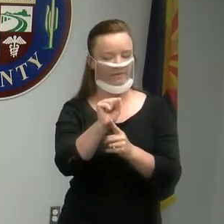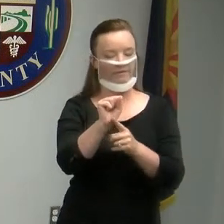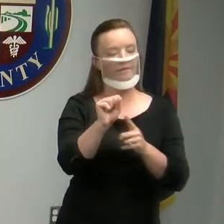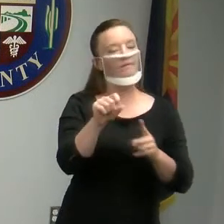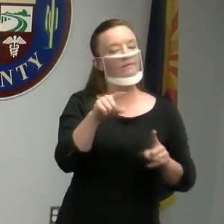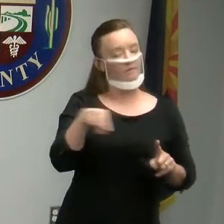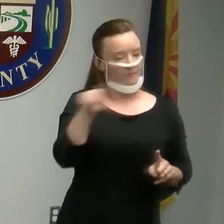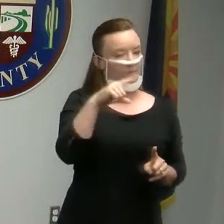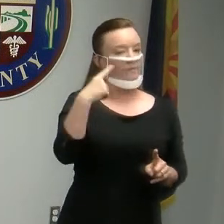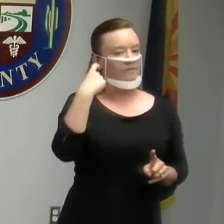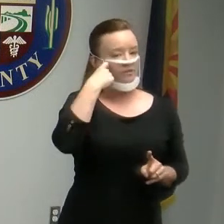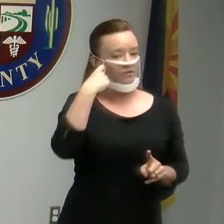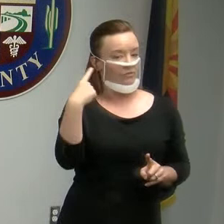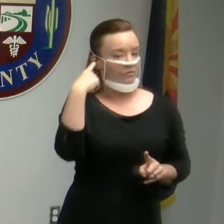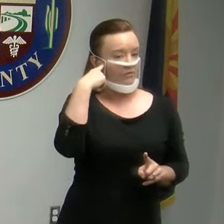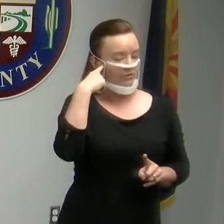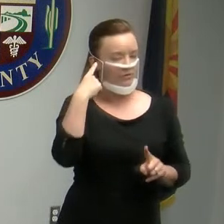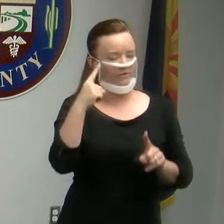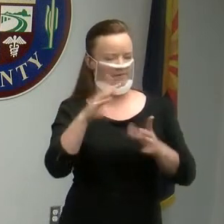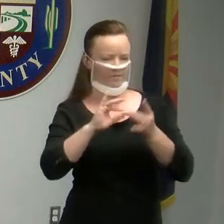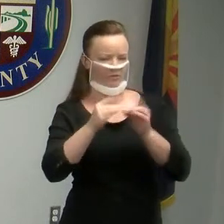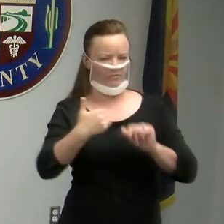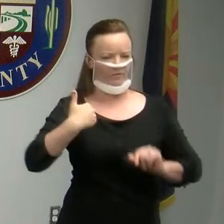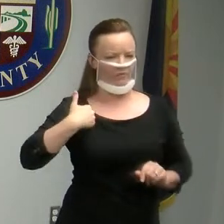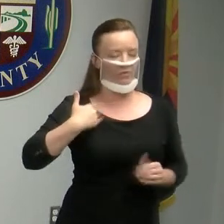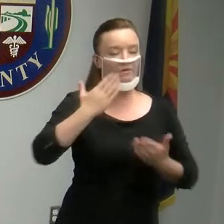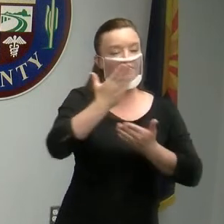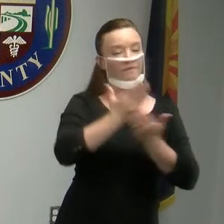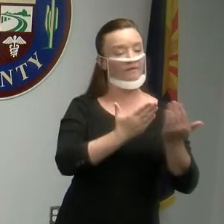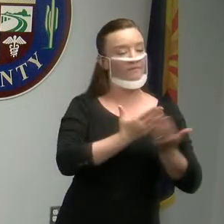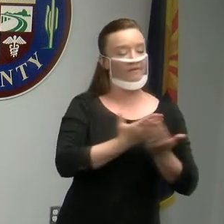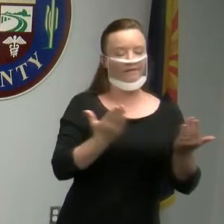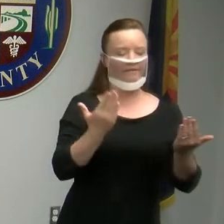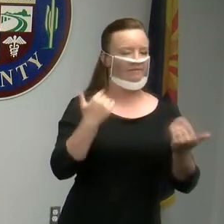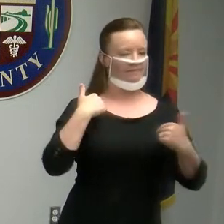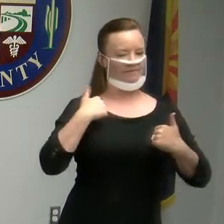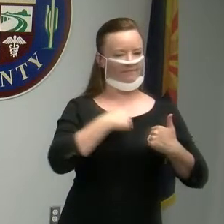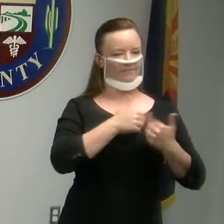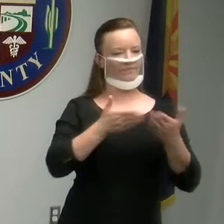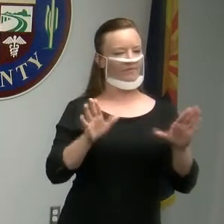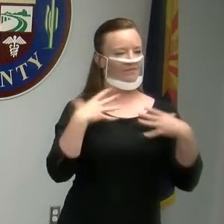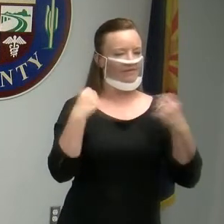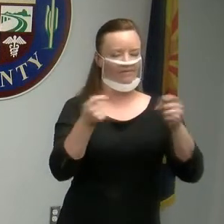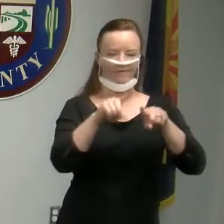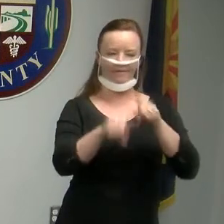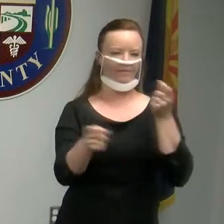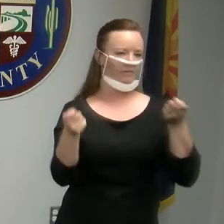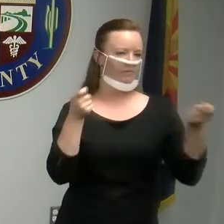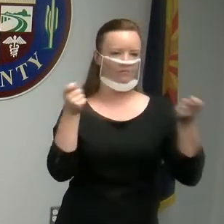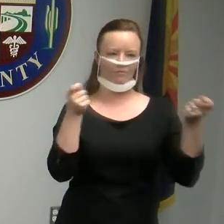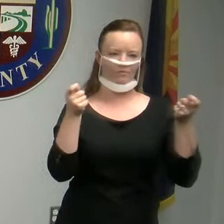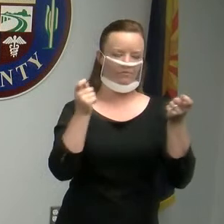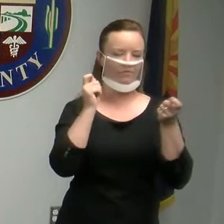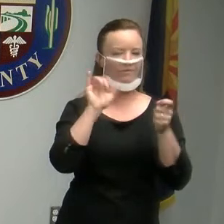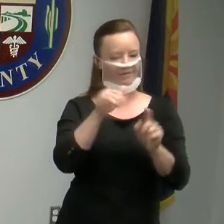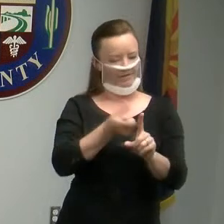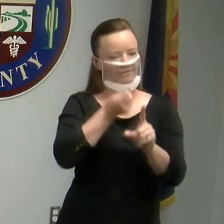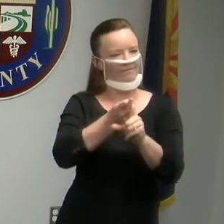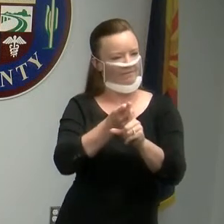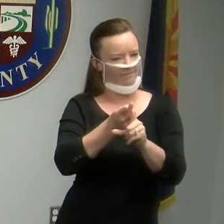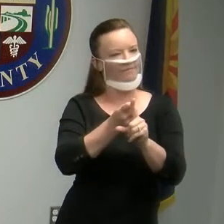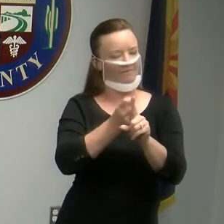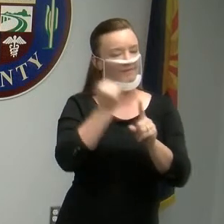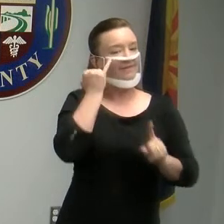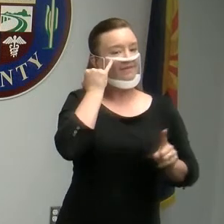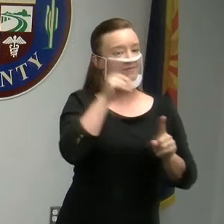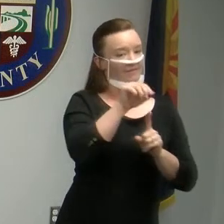mentioned before, there are things that are outside of public health's control that affect how up to date the data